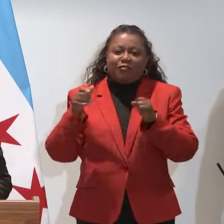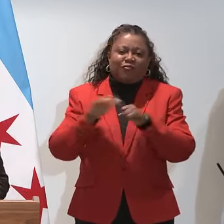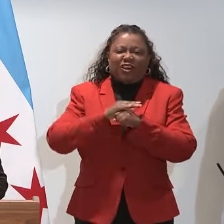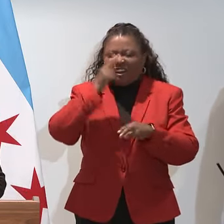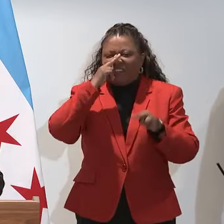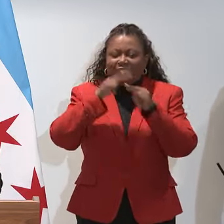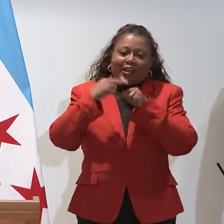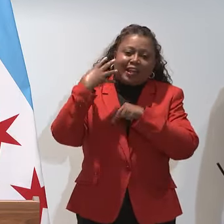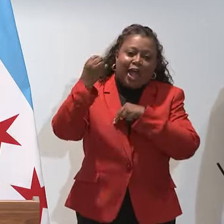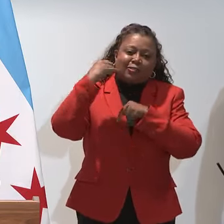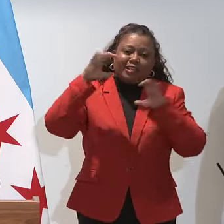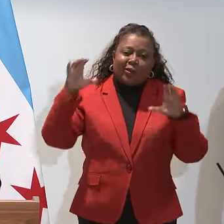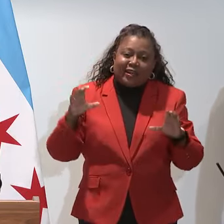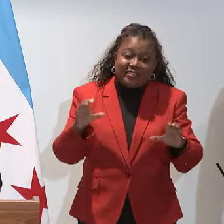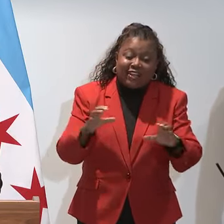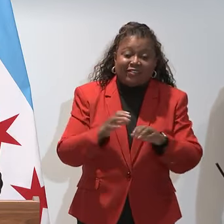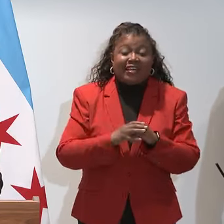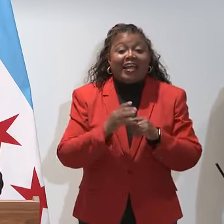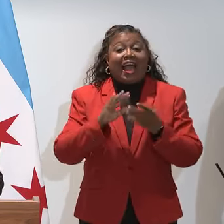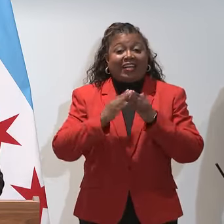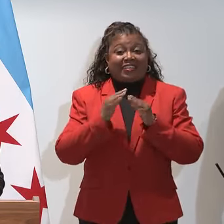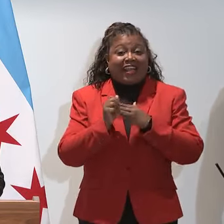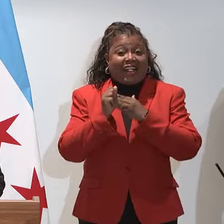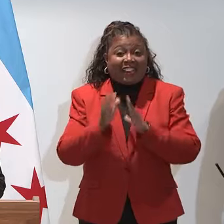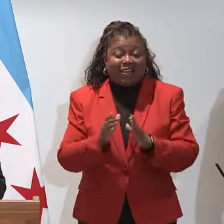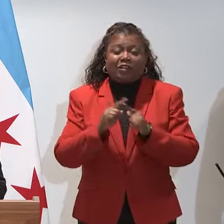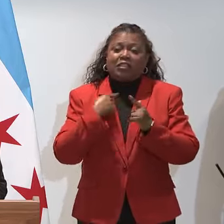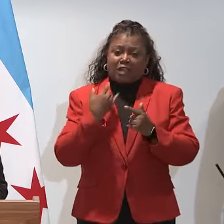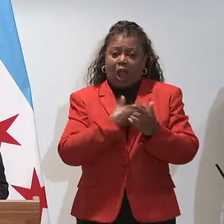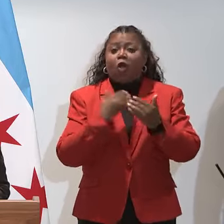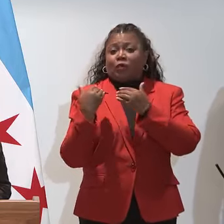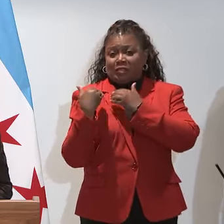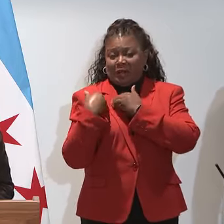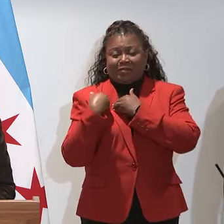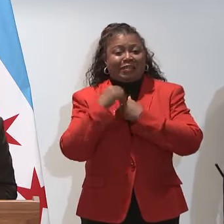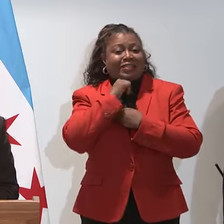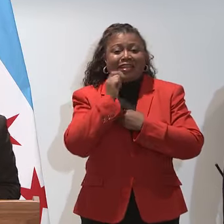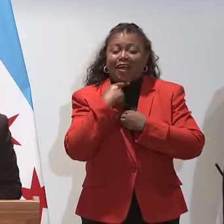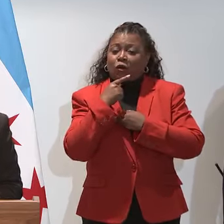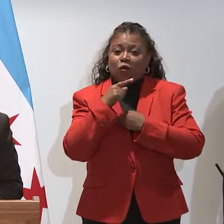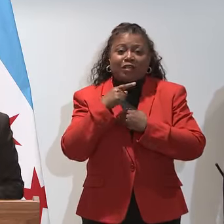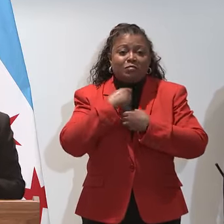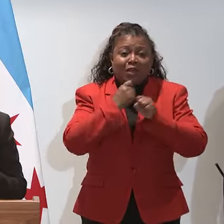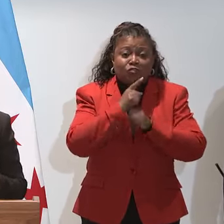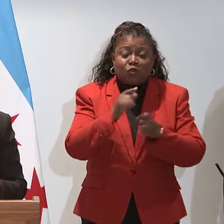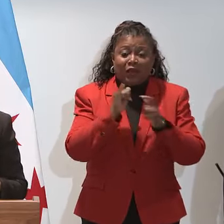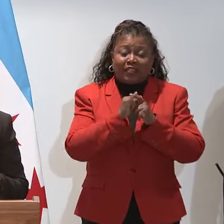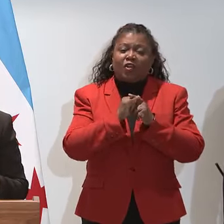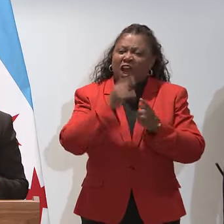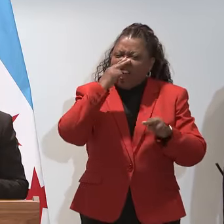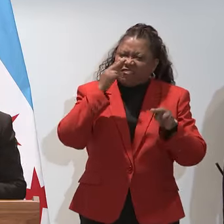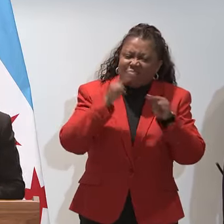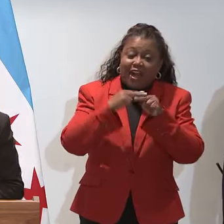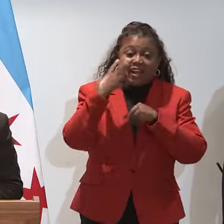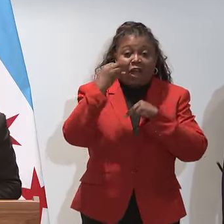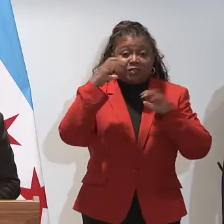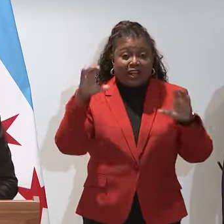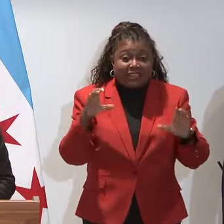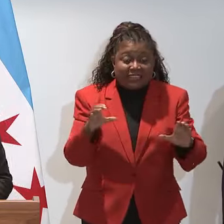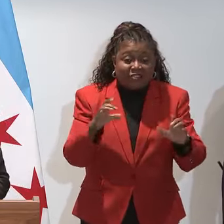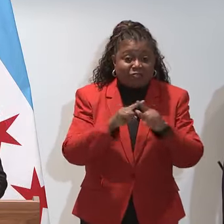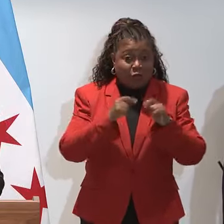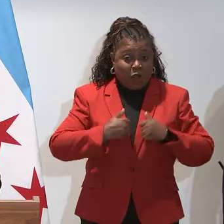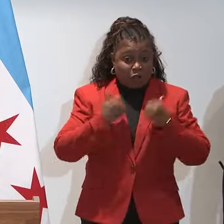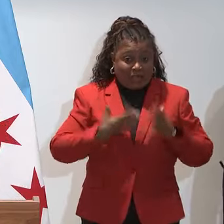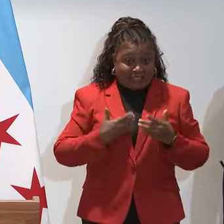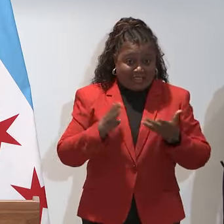and outdoor activities. As city leaders, it's our responsibility to not only ensure that there are fun outdoor activities for